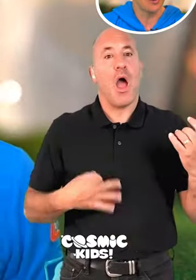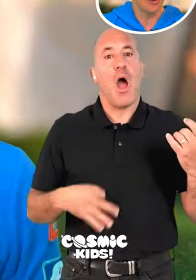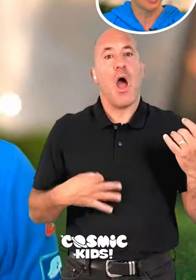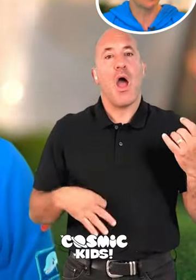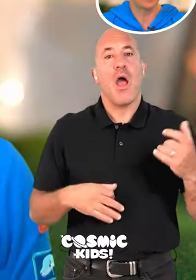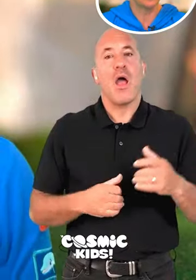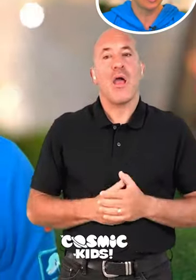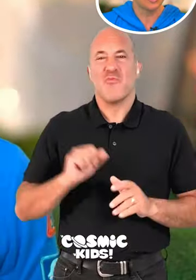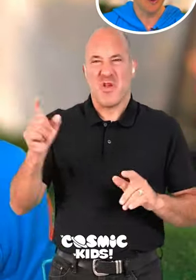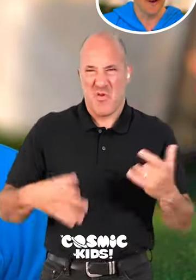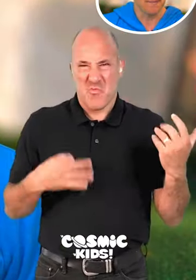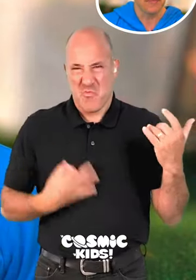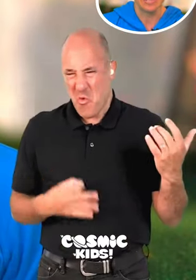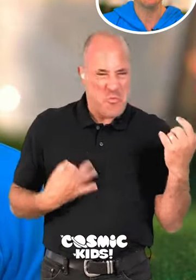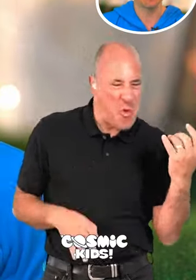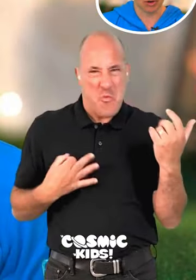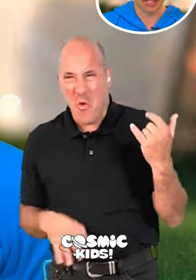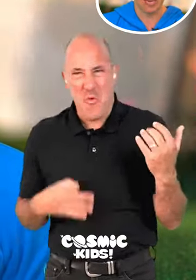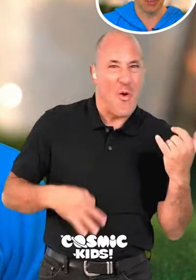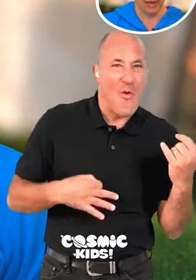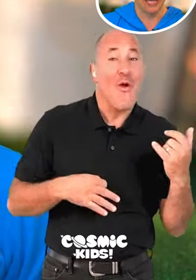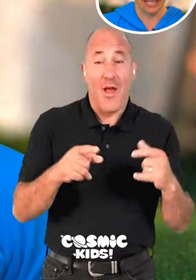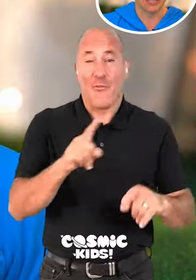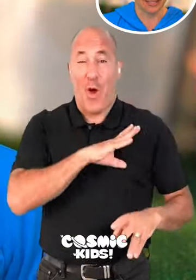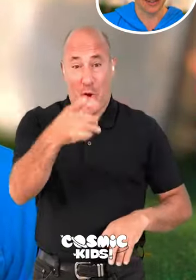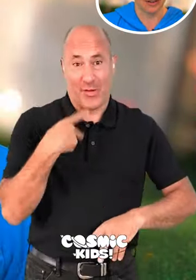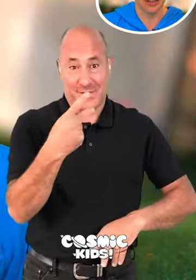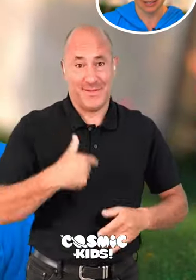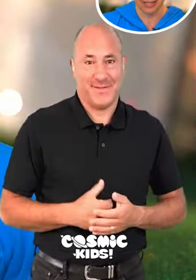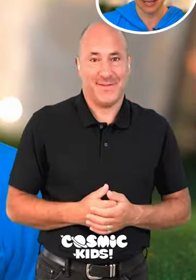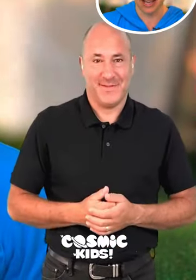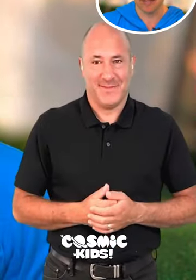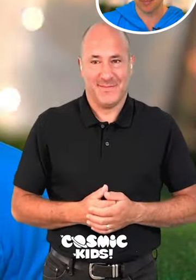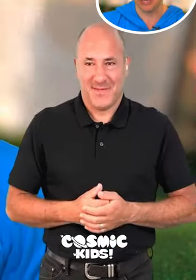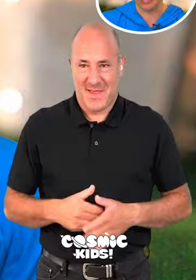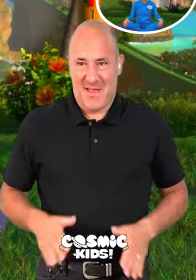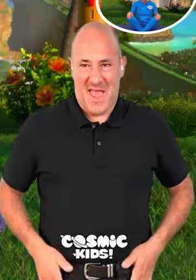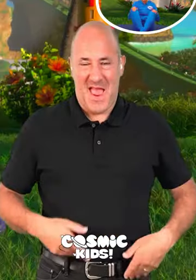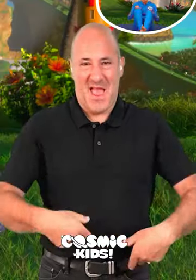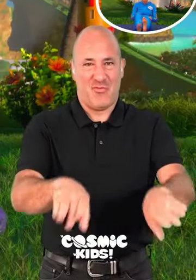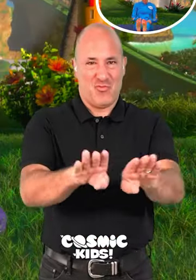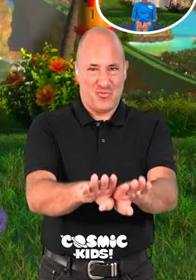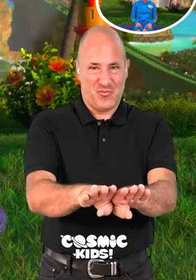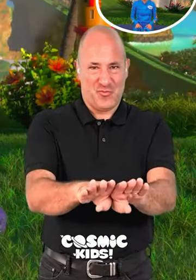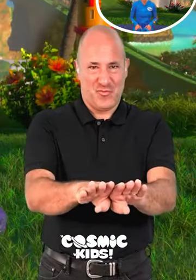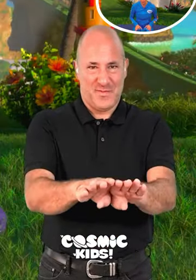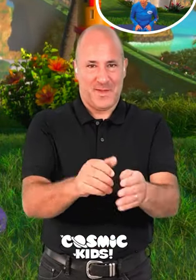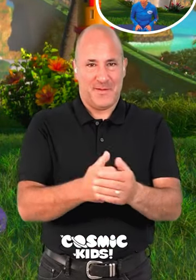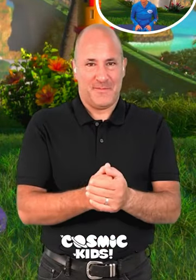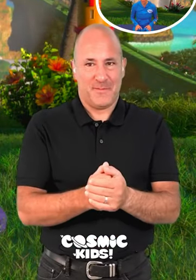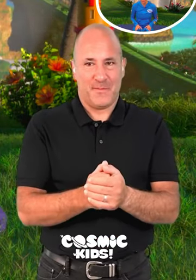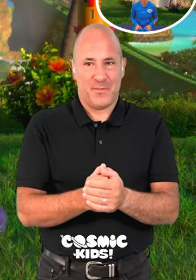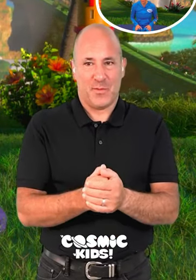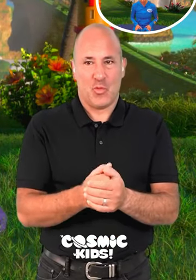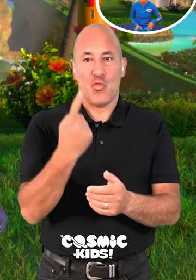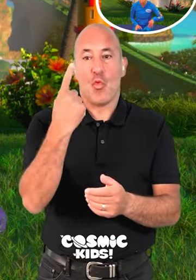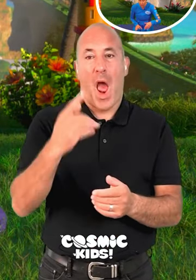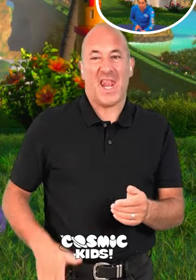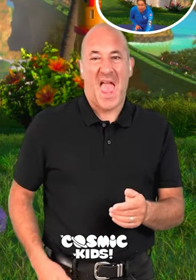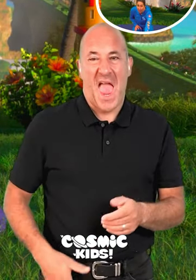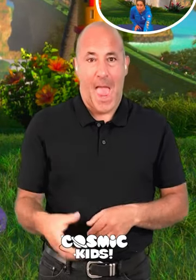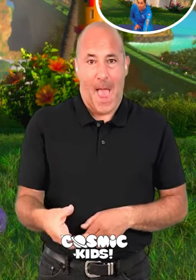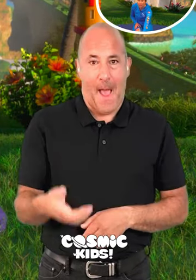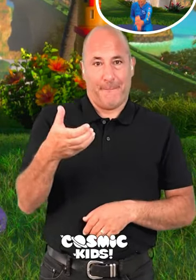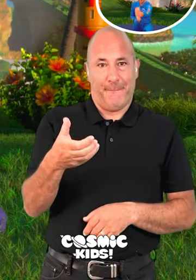Sonic also likes playing guitar. He rocks out playing his guitar. So let's have a play. Taking our legs out long in front of us,